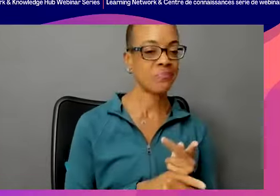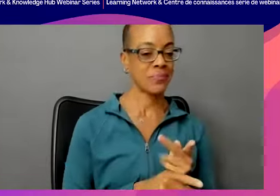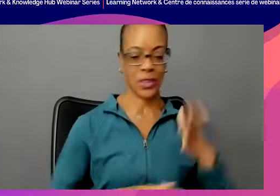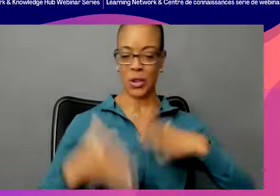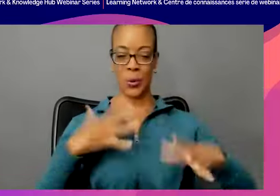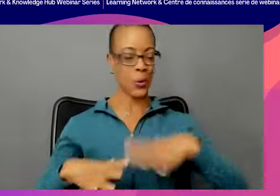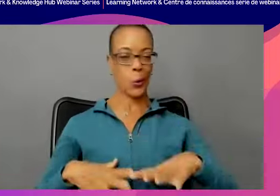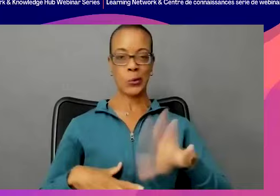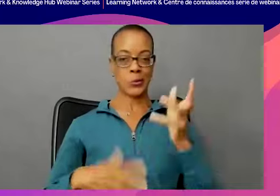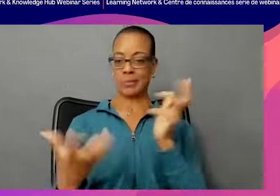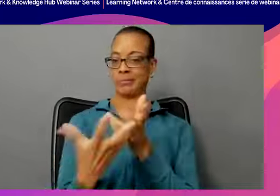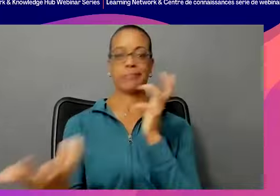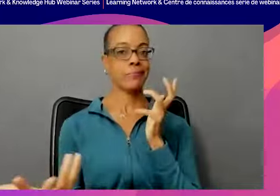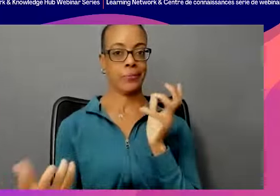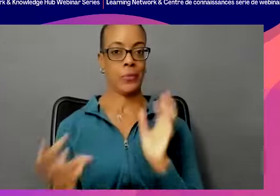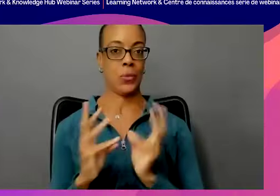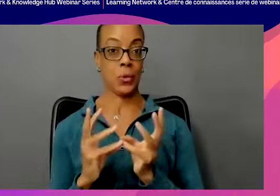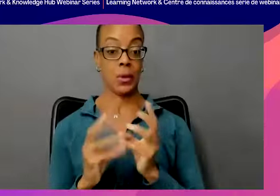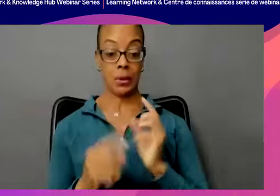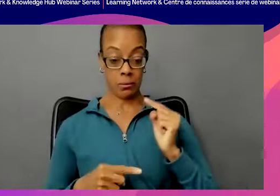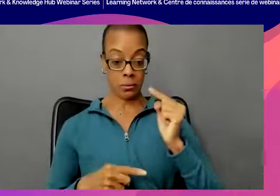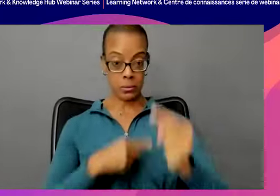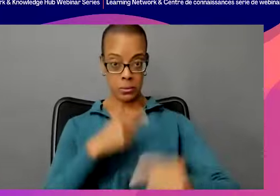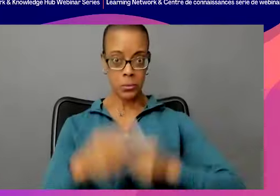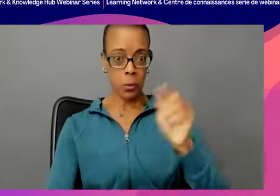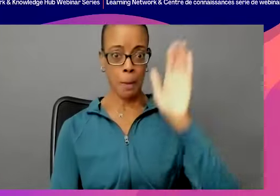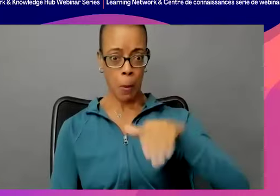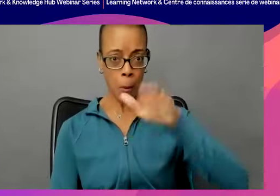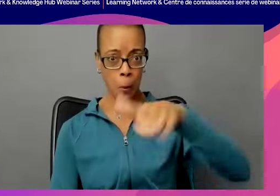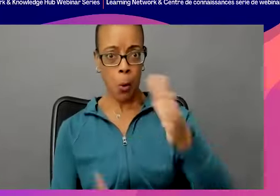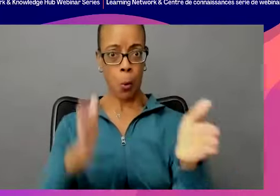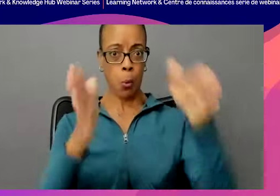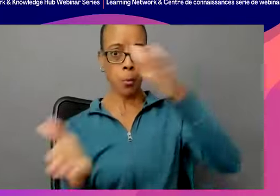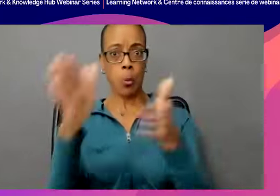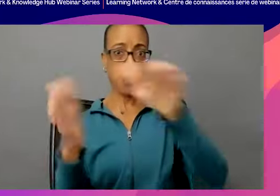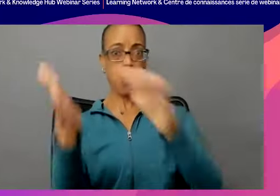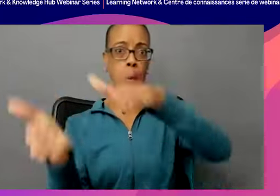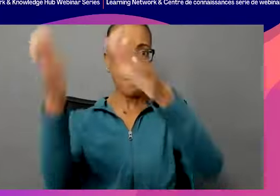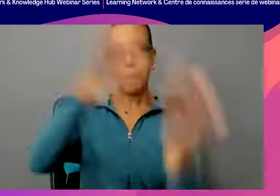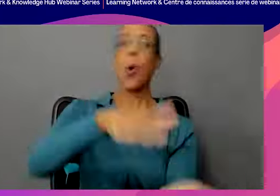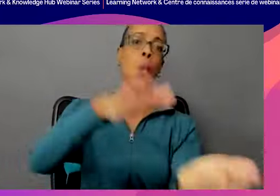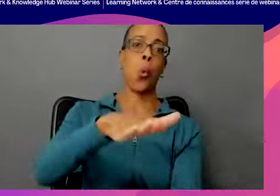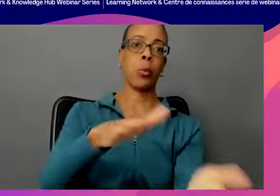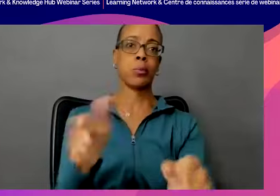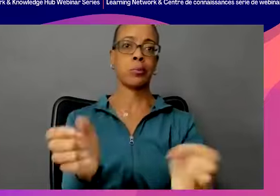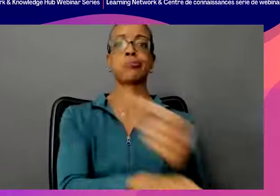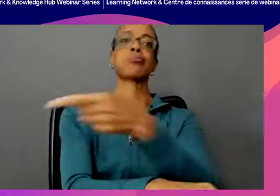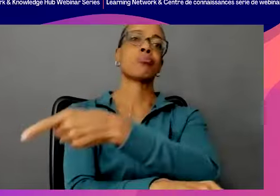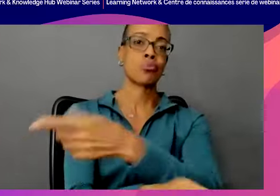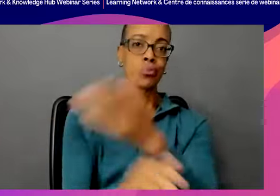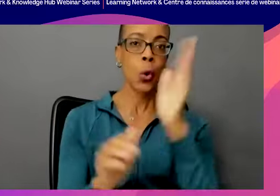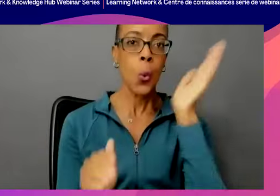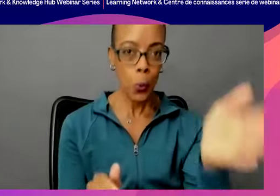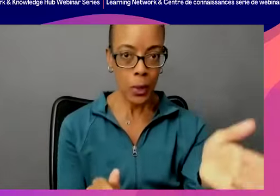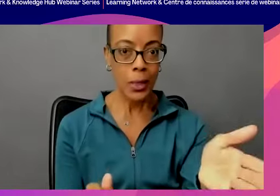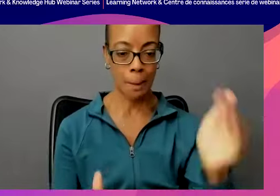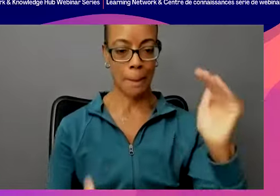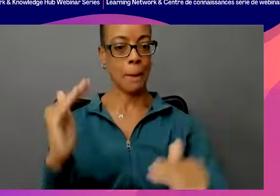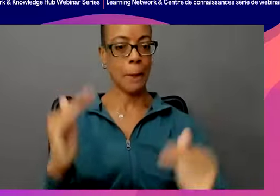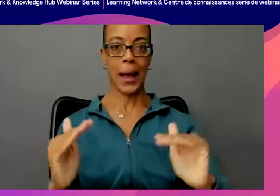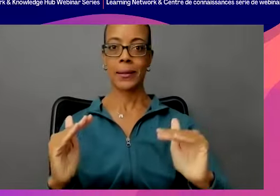still trying to roll down that bumpy road, I'm going to topple over once it hits the physical, and I'm going to fall because I'm not